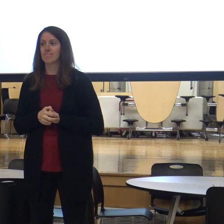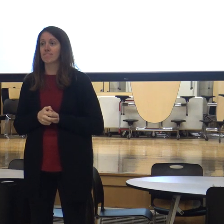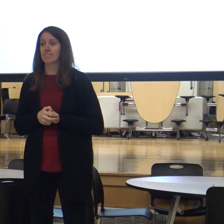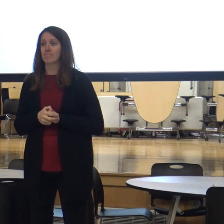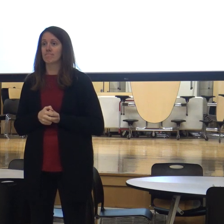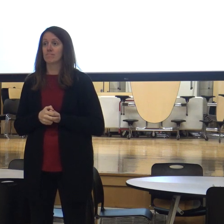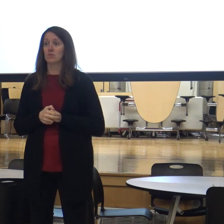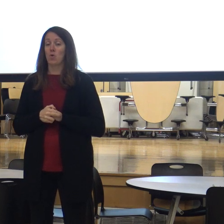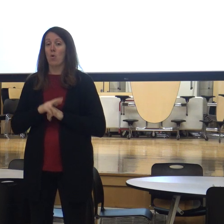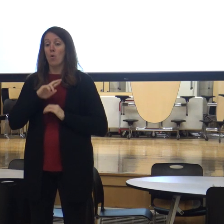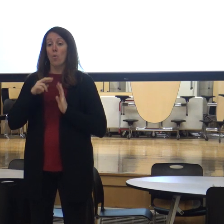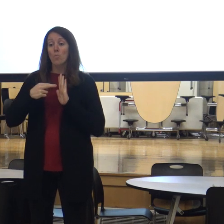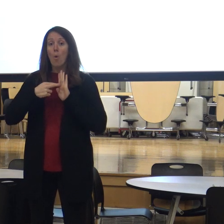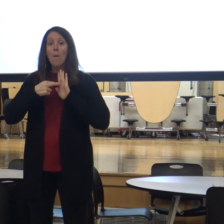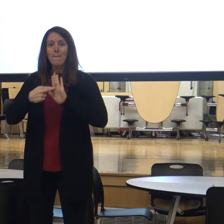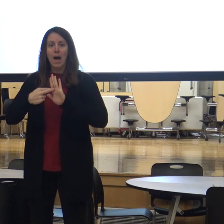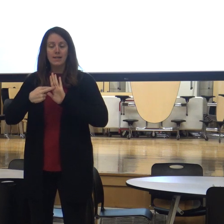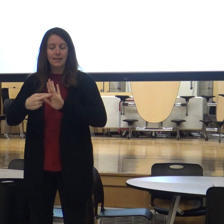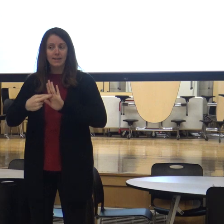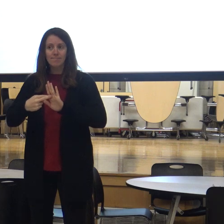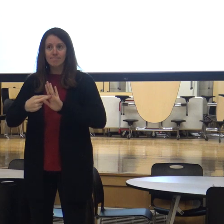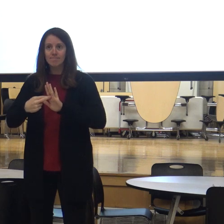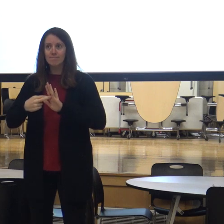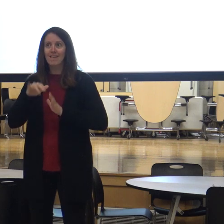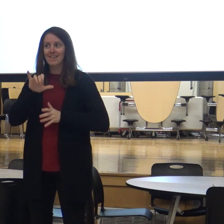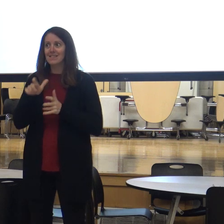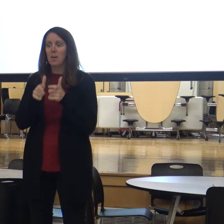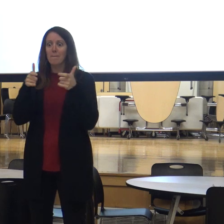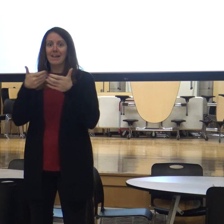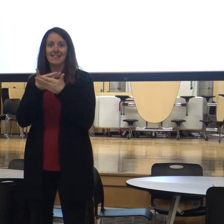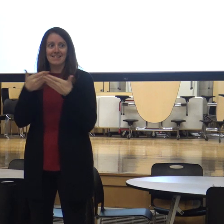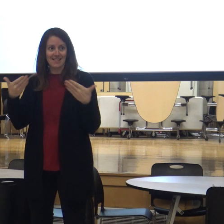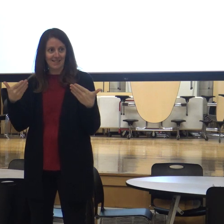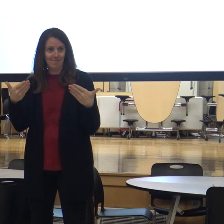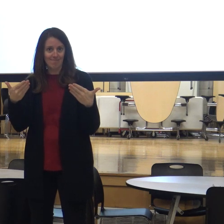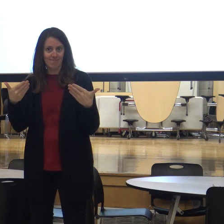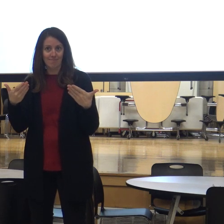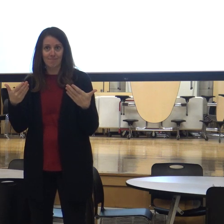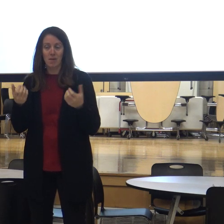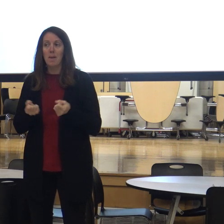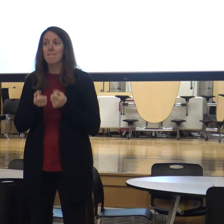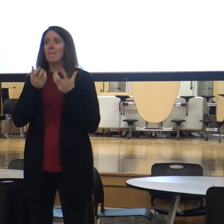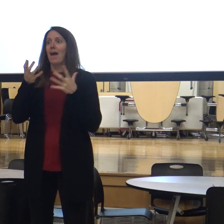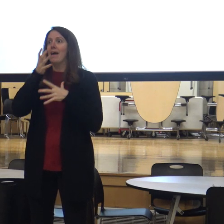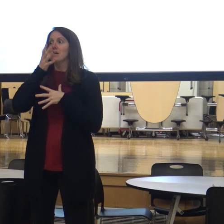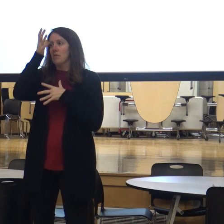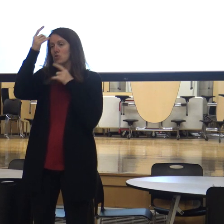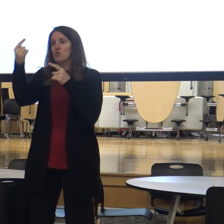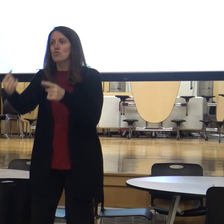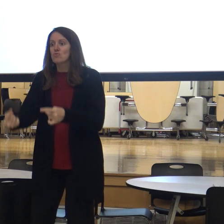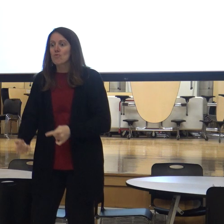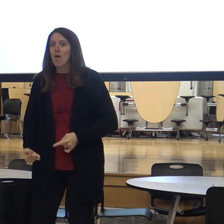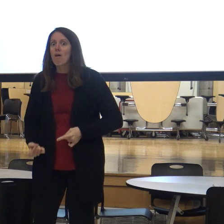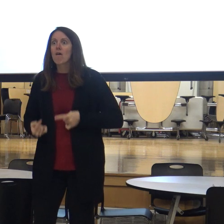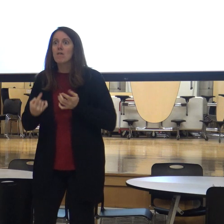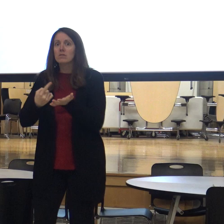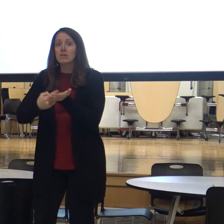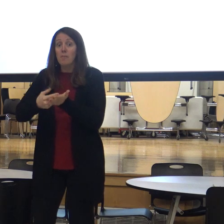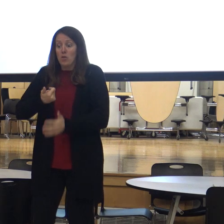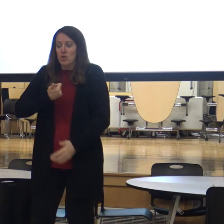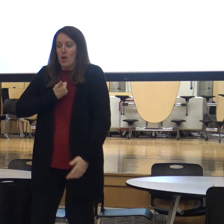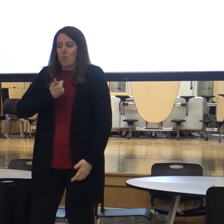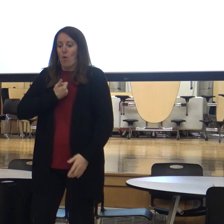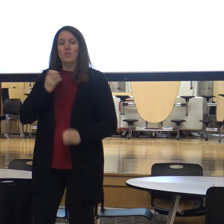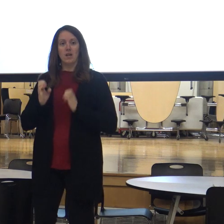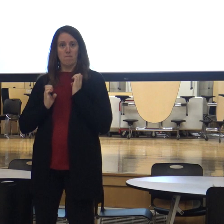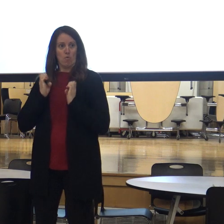Role modeling, I think that's one of the biggest things. A lot of parents struggle with talking about their own